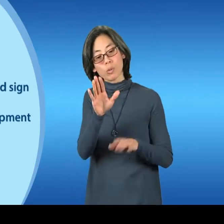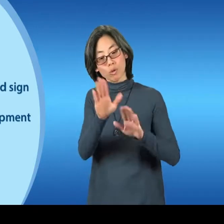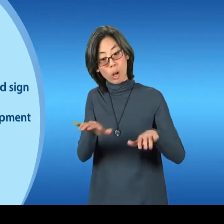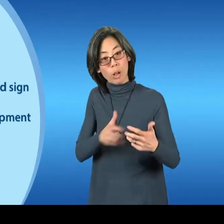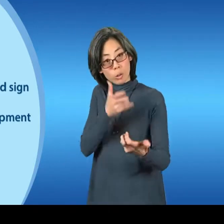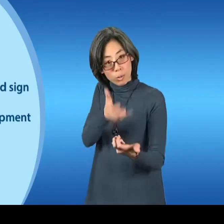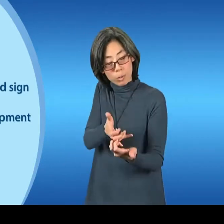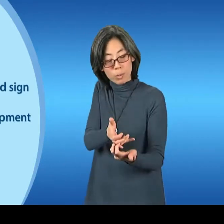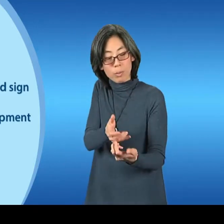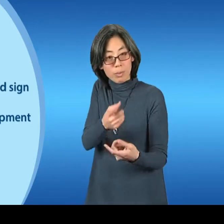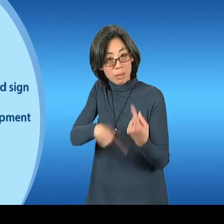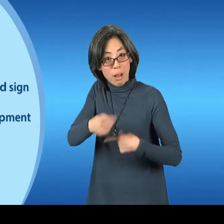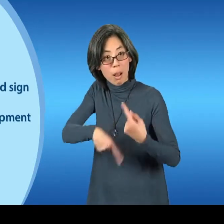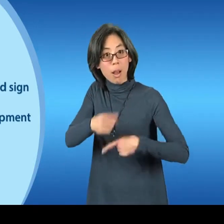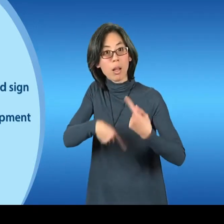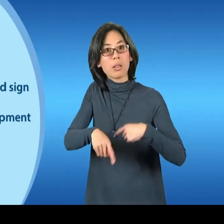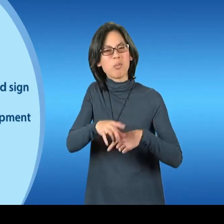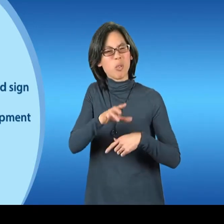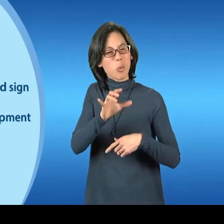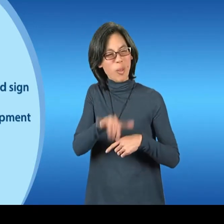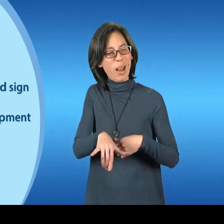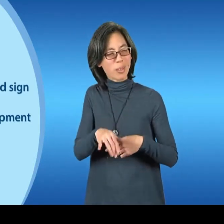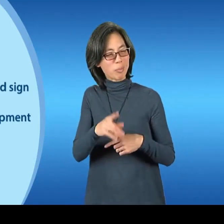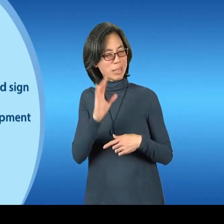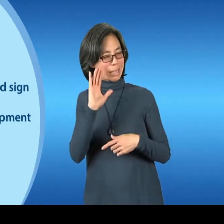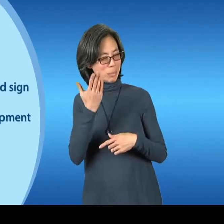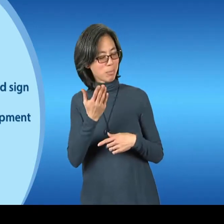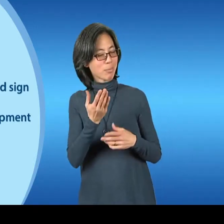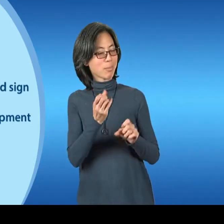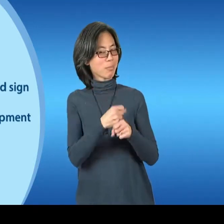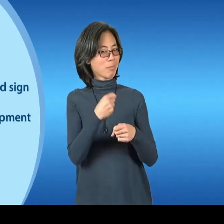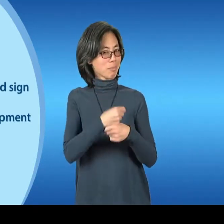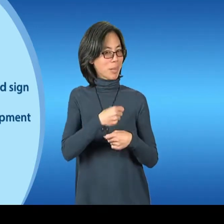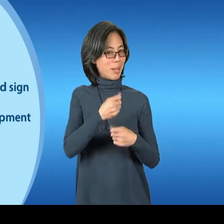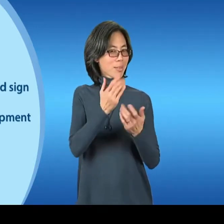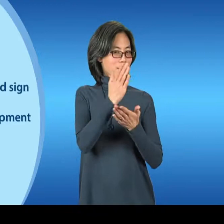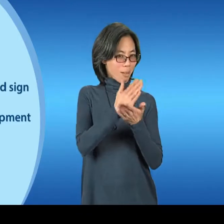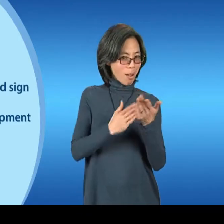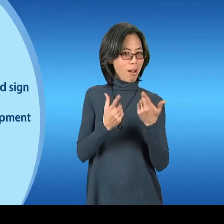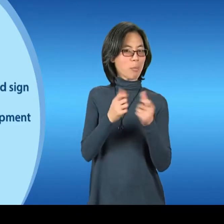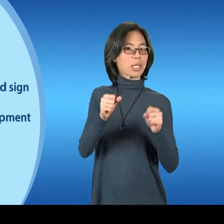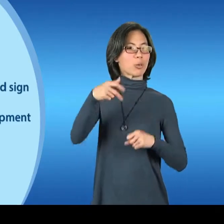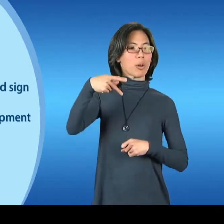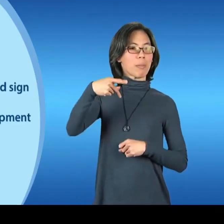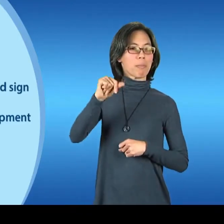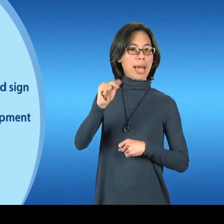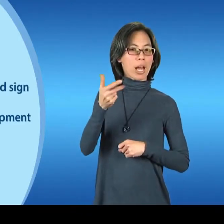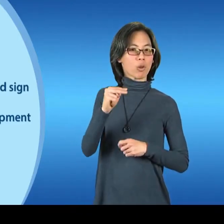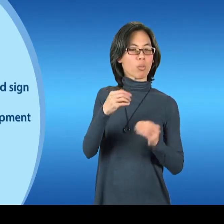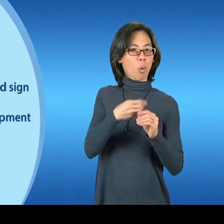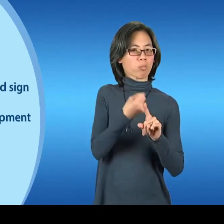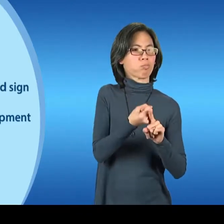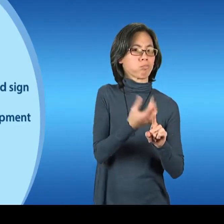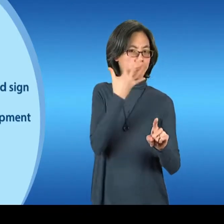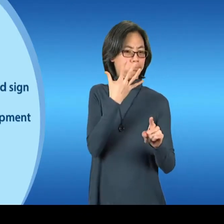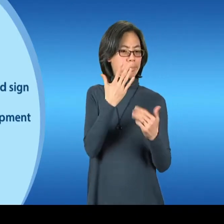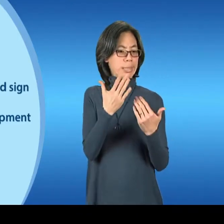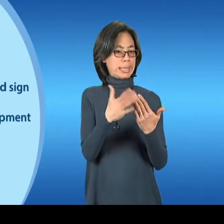So again, child-directed signing seems to have a function of highlighting certain patterns of the language, making them easier for a child to notice